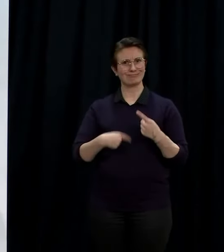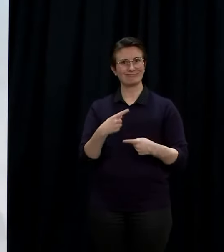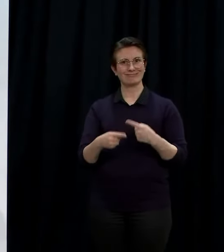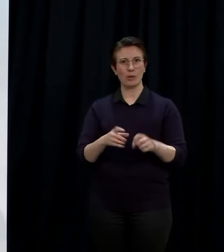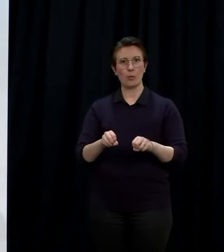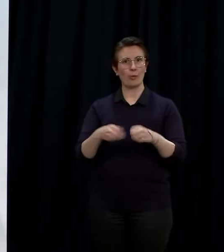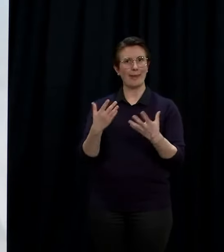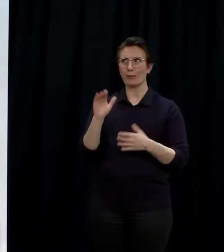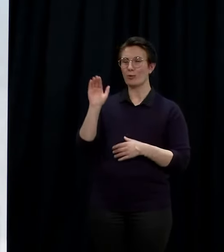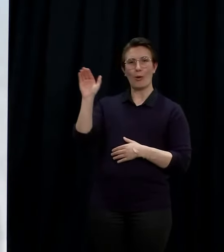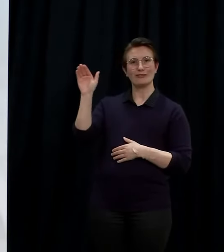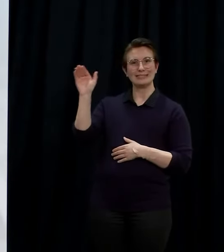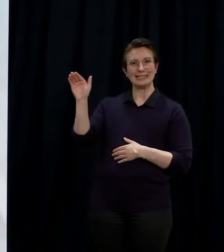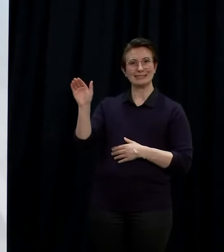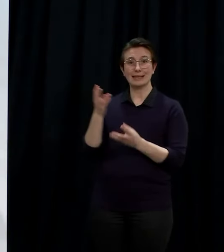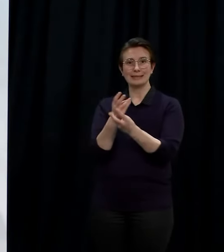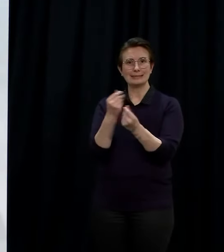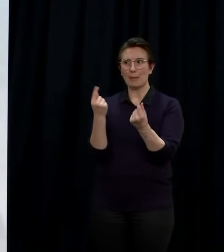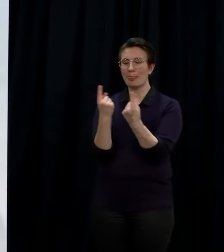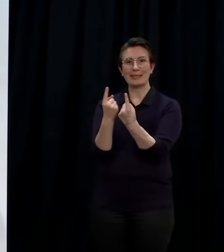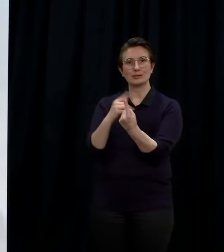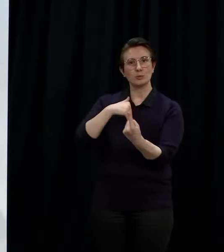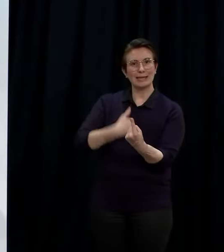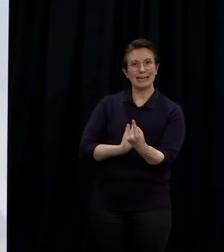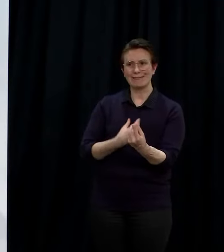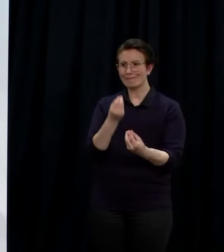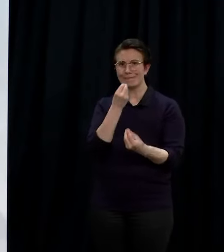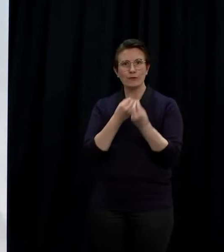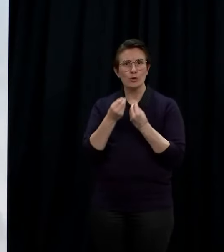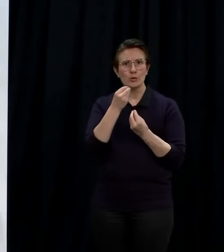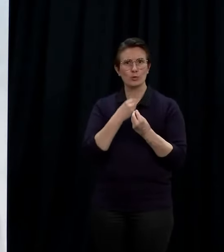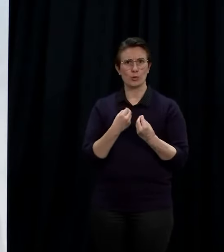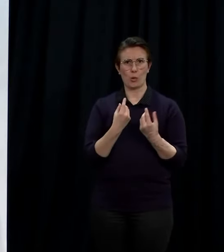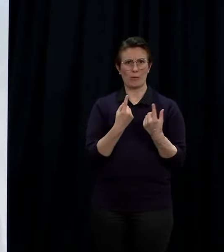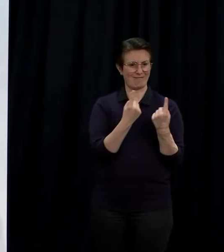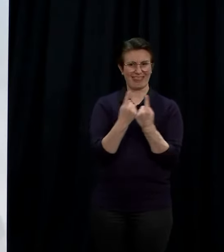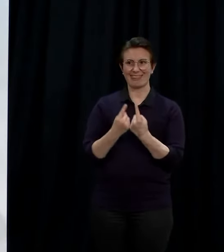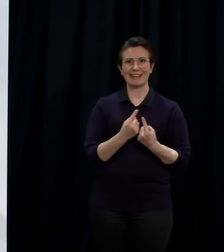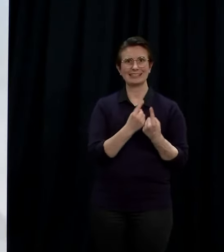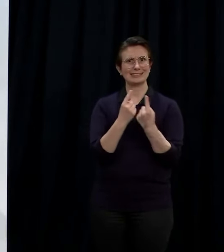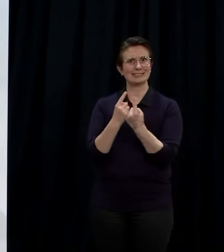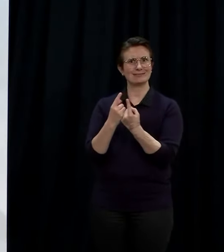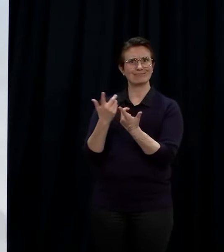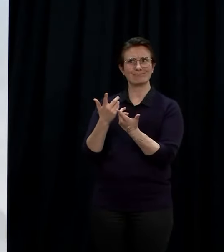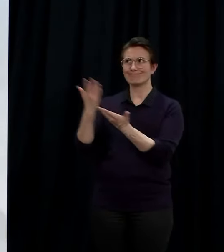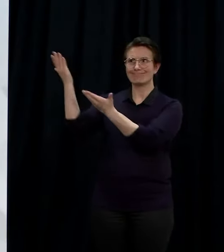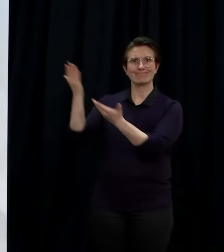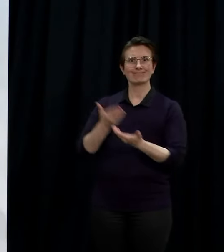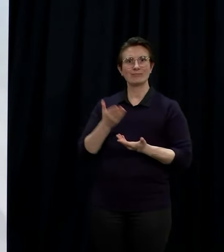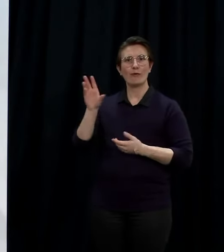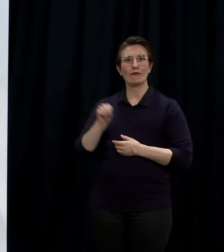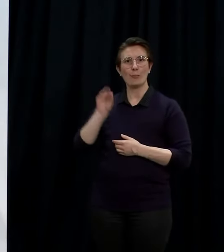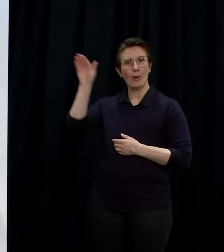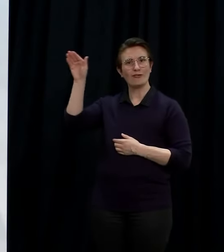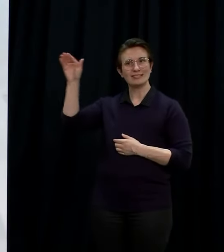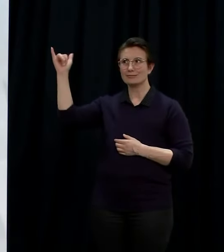That involves our people being in contact with others. Our ports are essential to the importation and export of